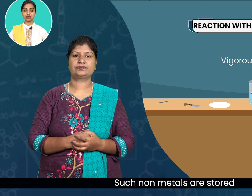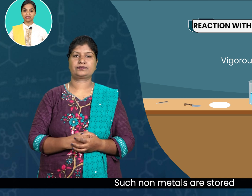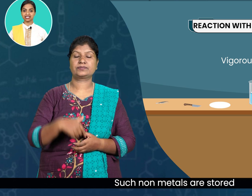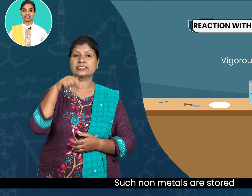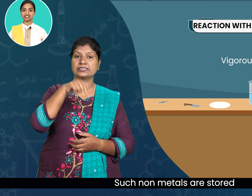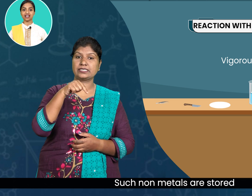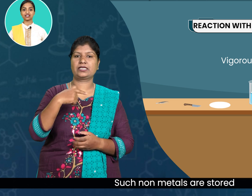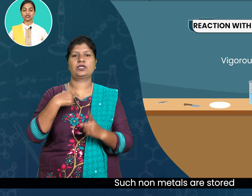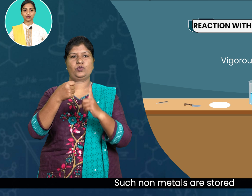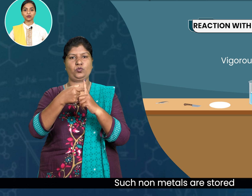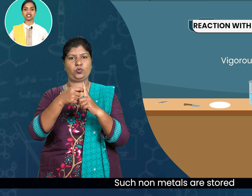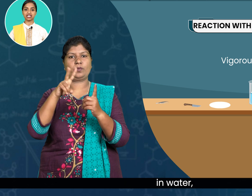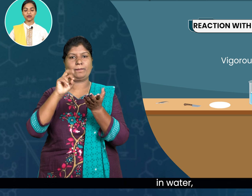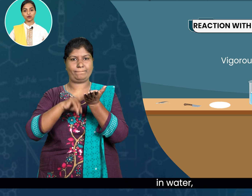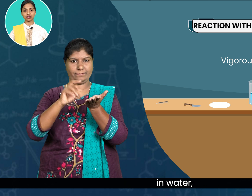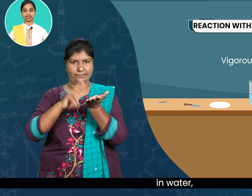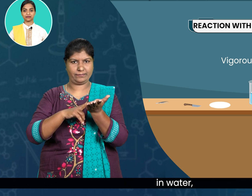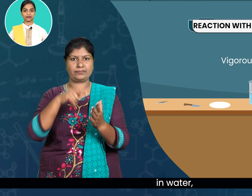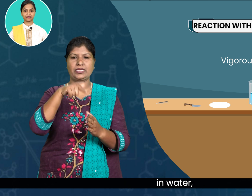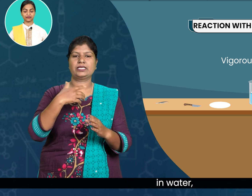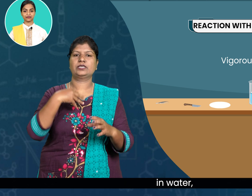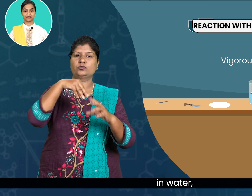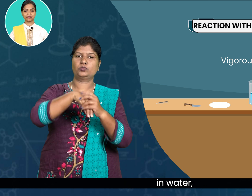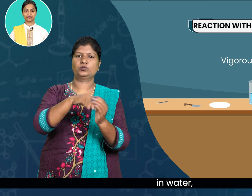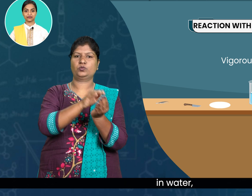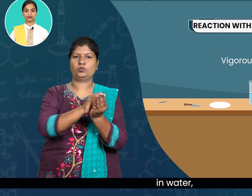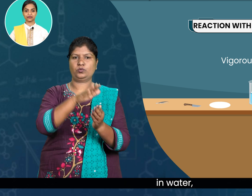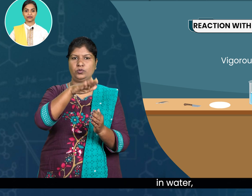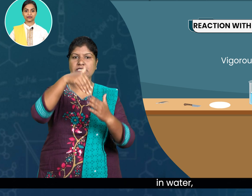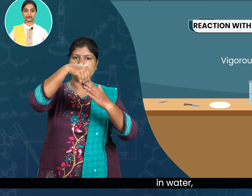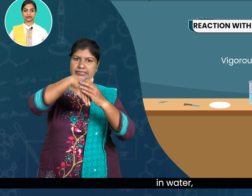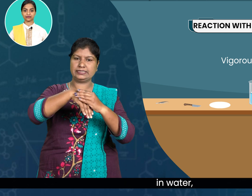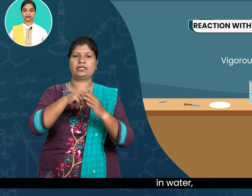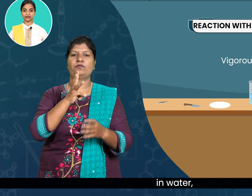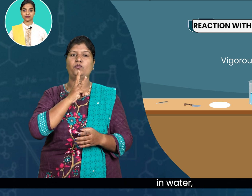Such non-metals are stored in water.